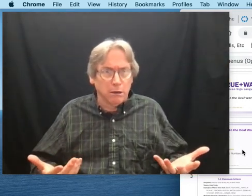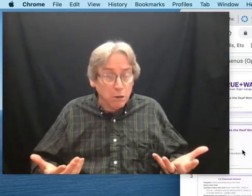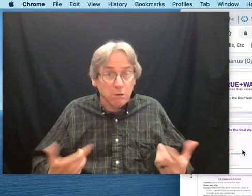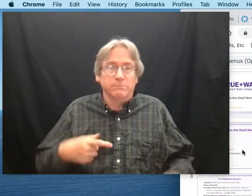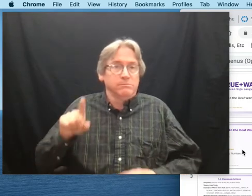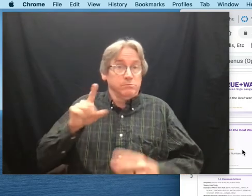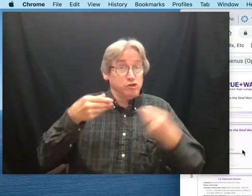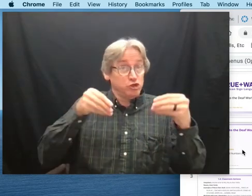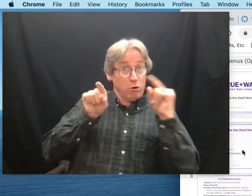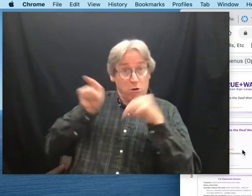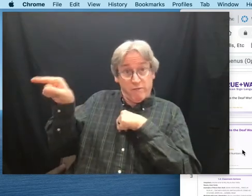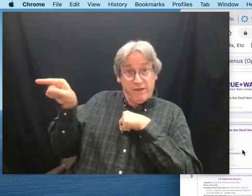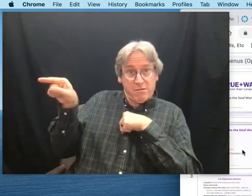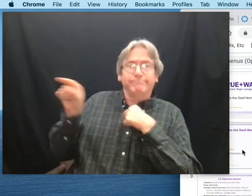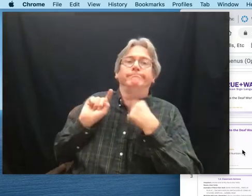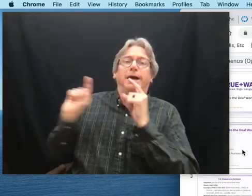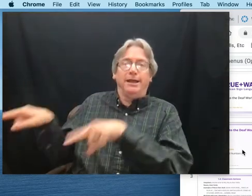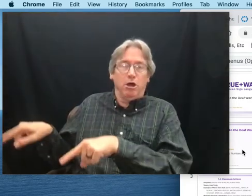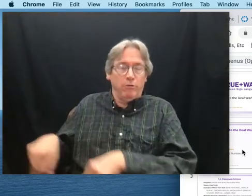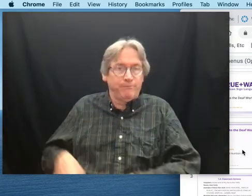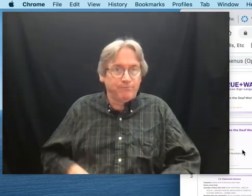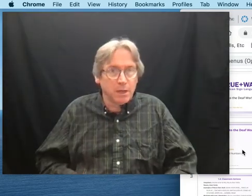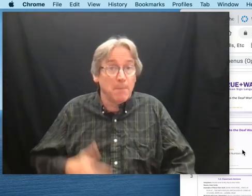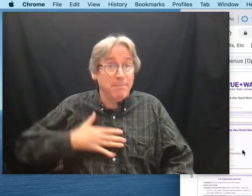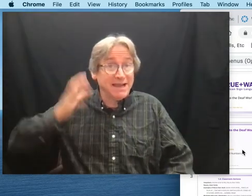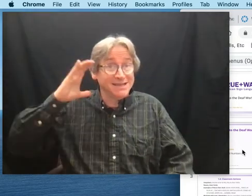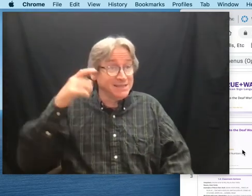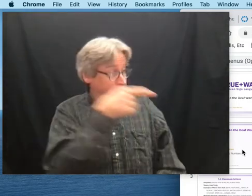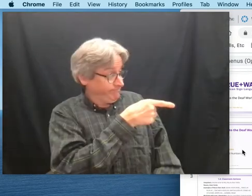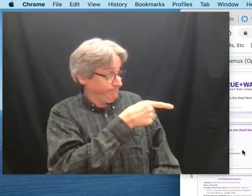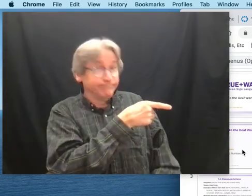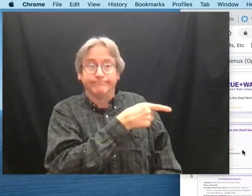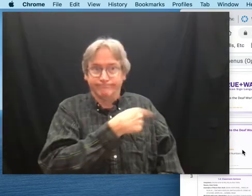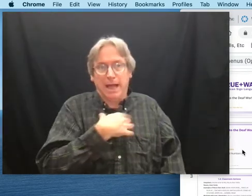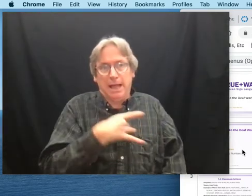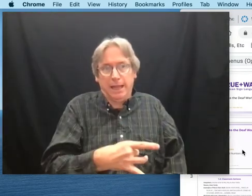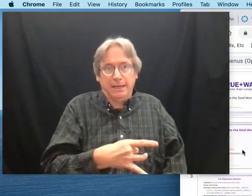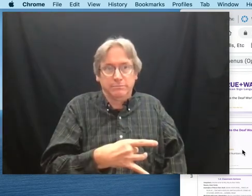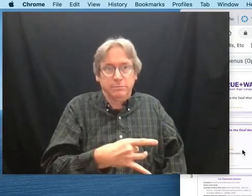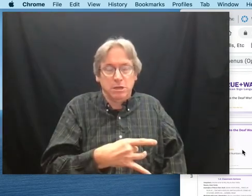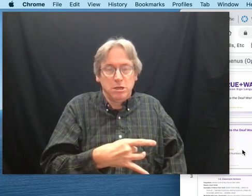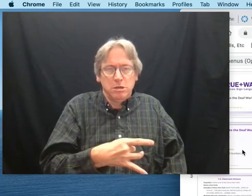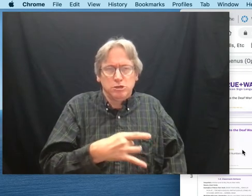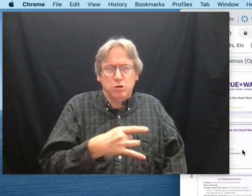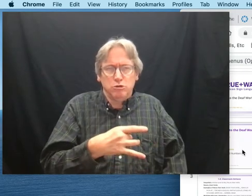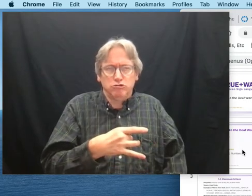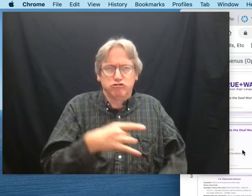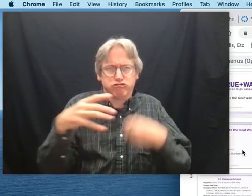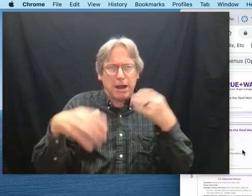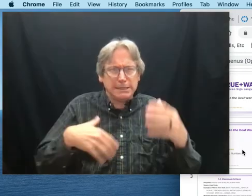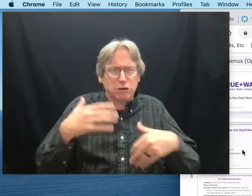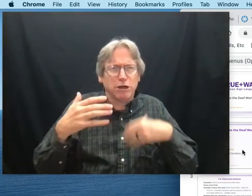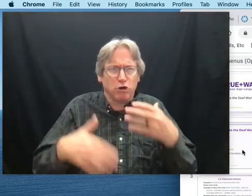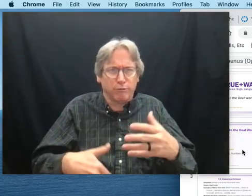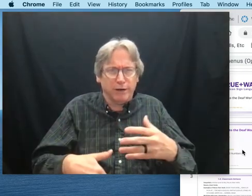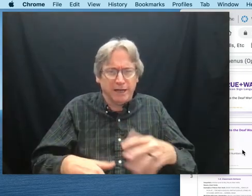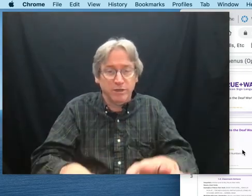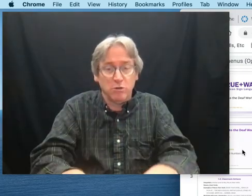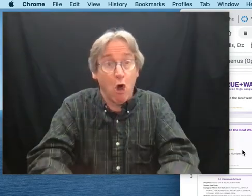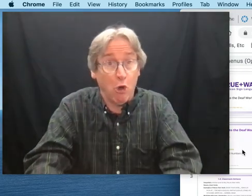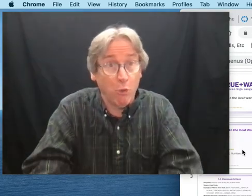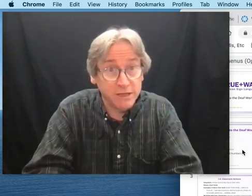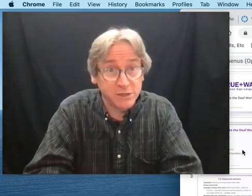Where? Store over there, I go. My cousin, I like. So try to start